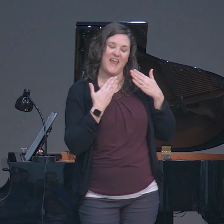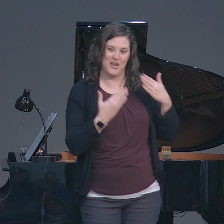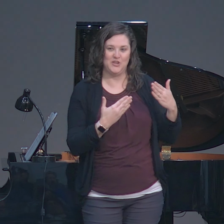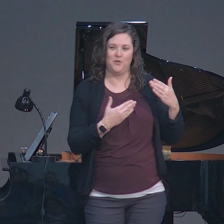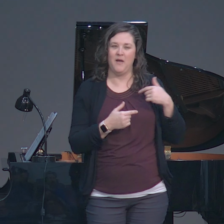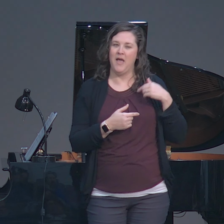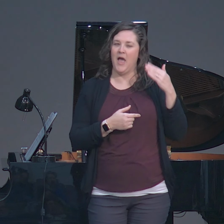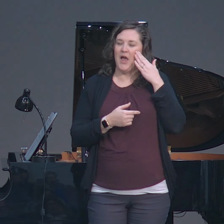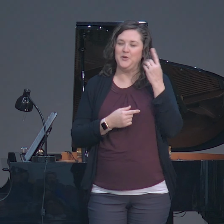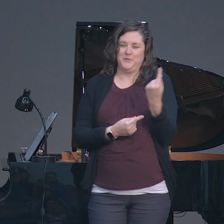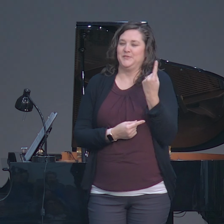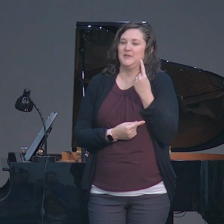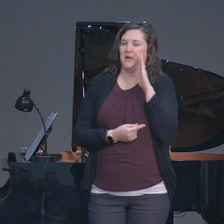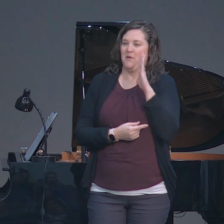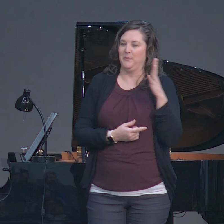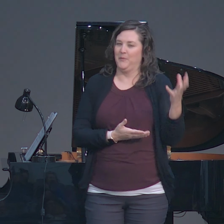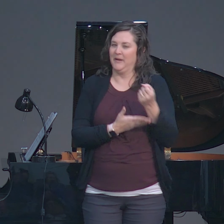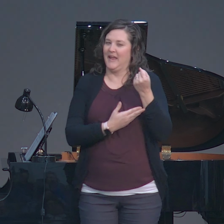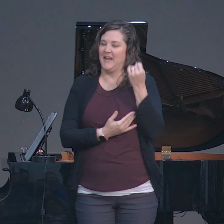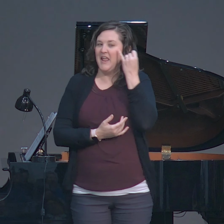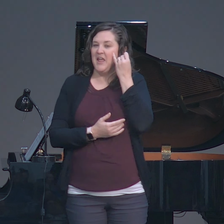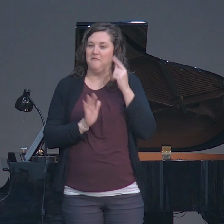soon as I pointed it out.